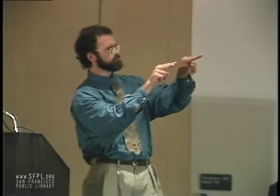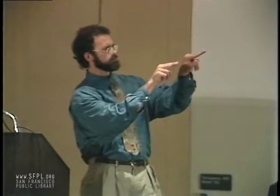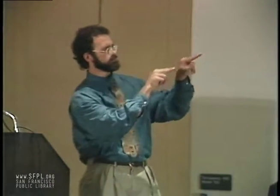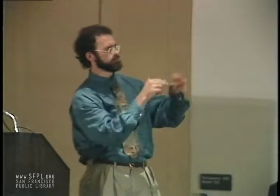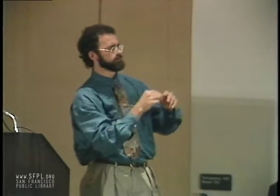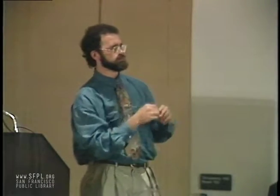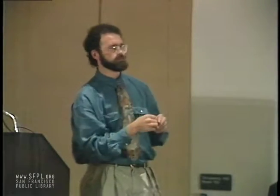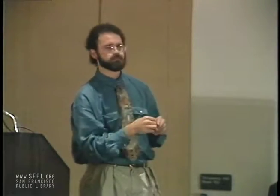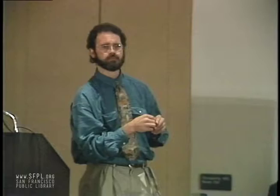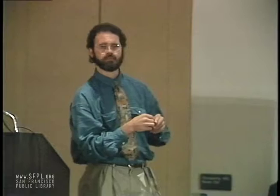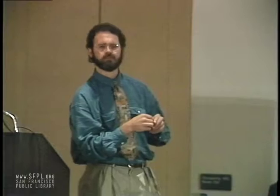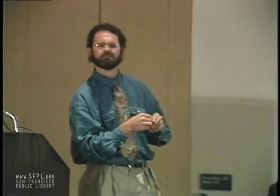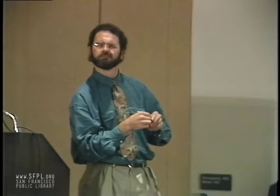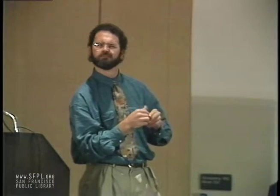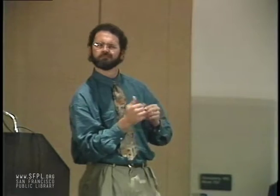Now, how do deaf people view hearing people?